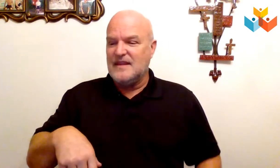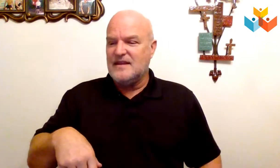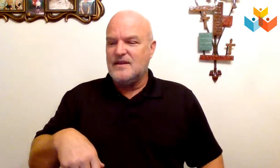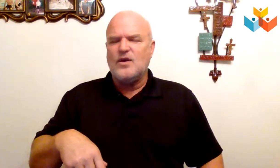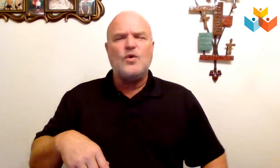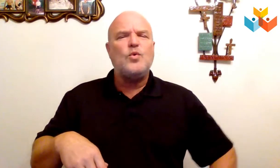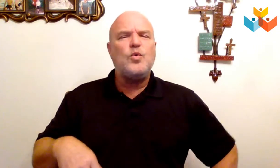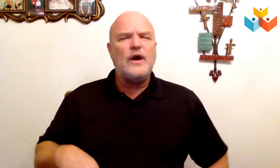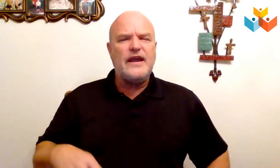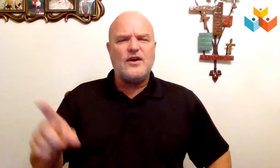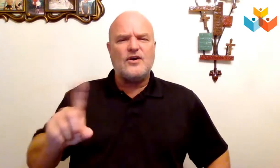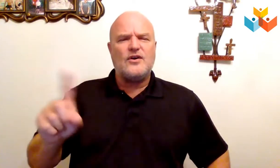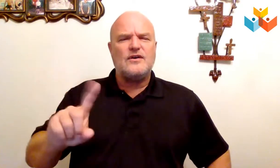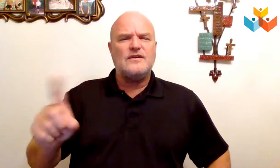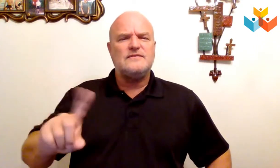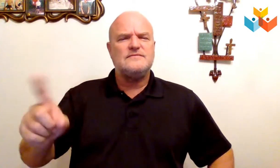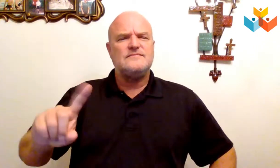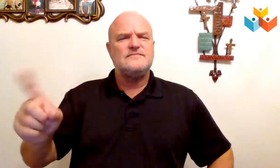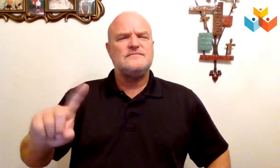What?